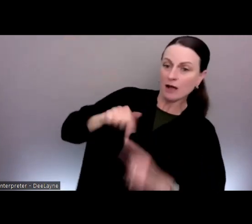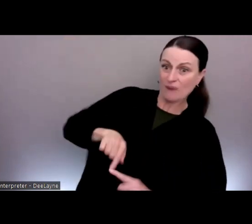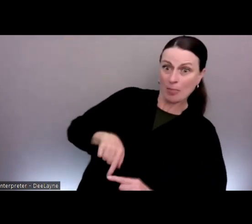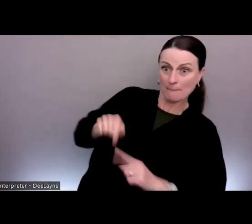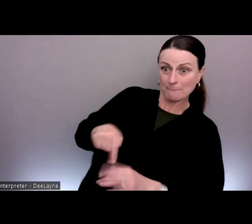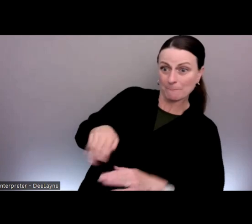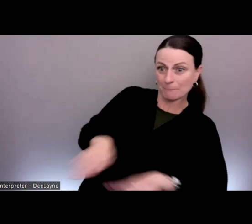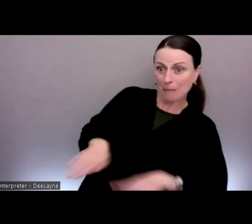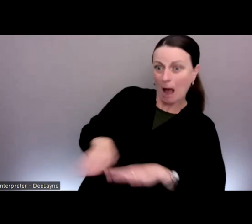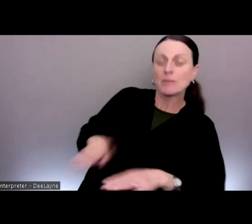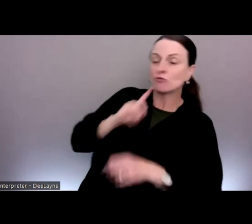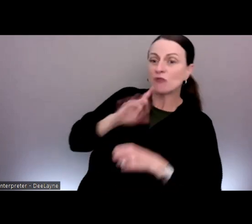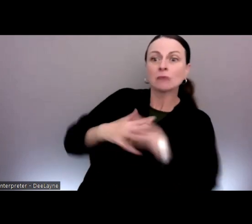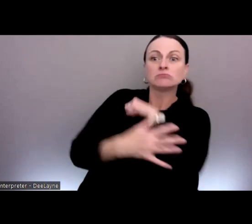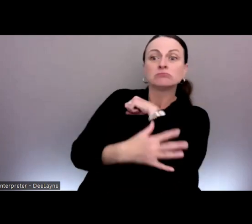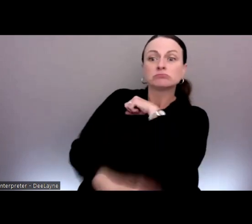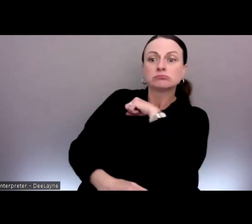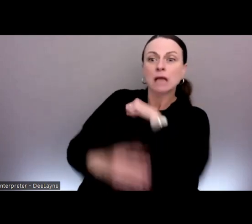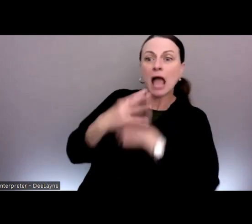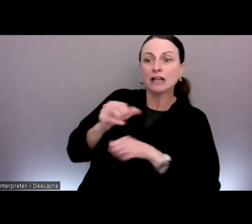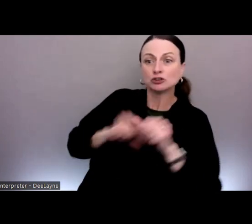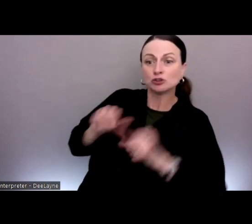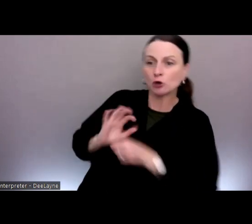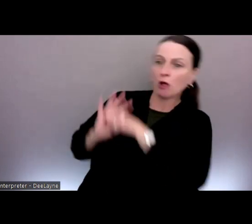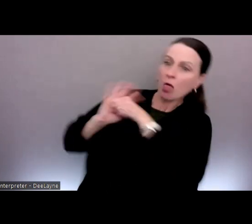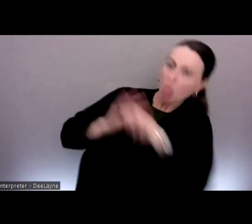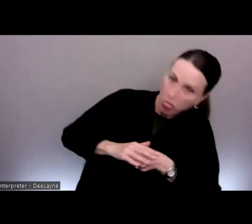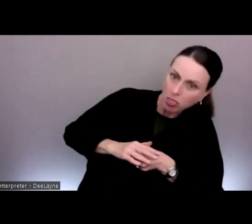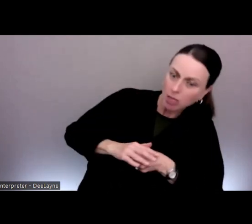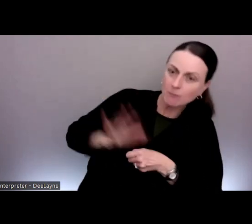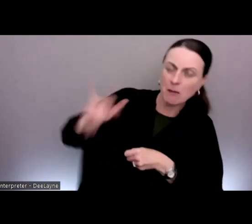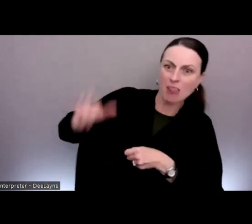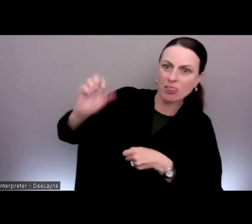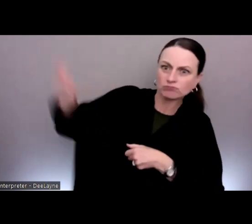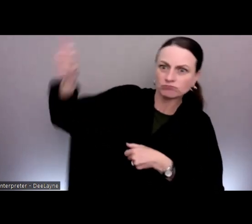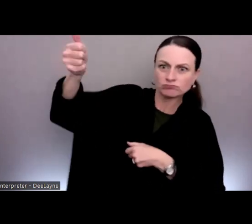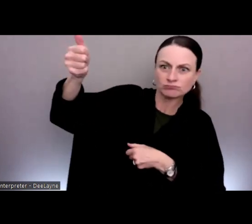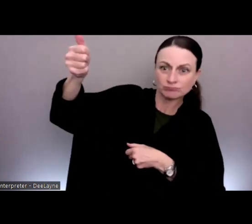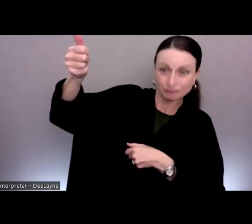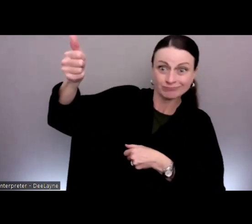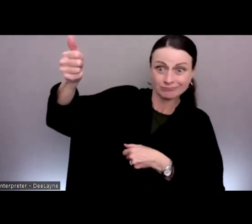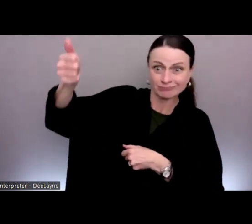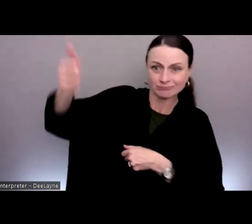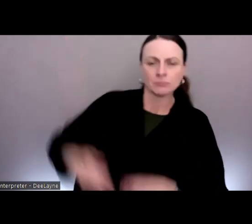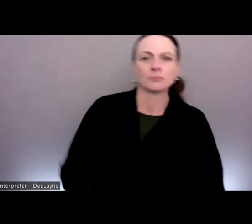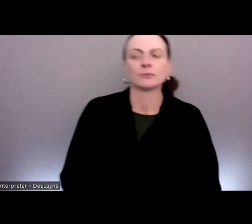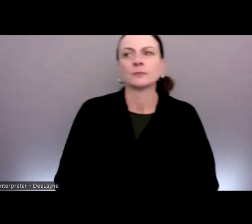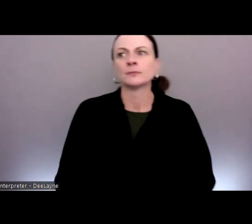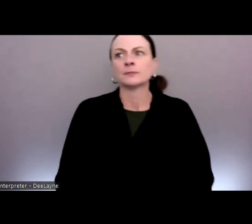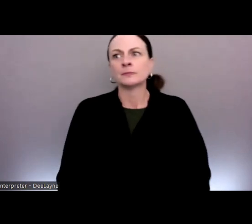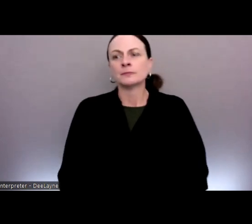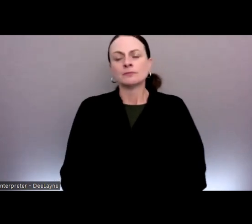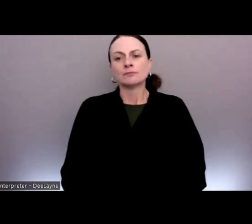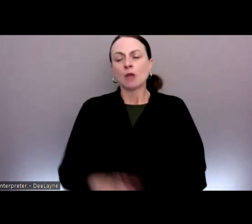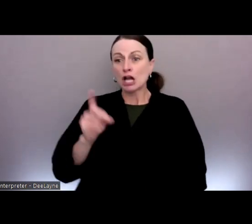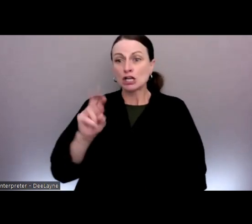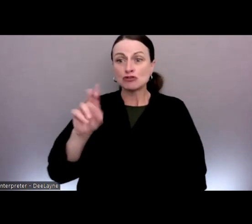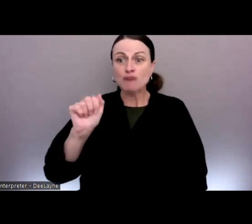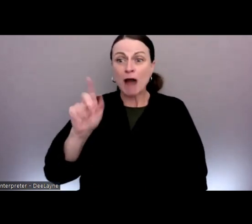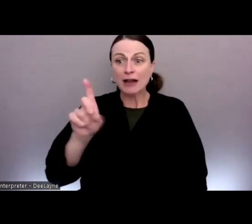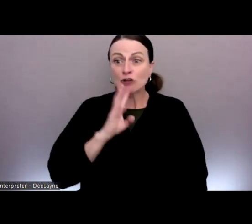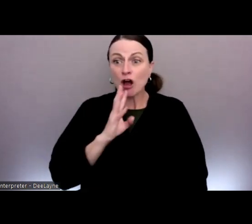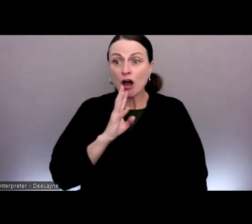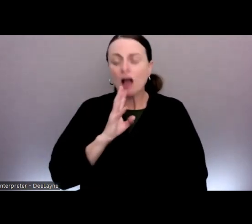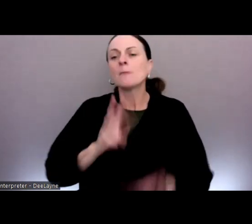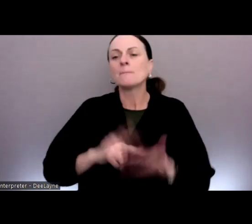down economically and socially by the establishment, unquote. Dread Talk represents a